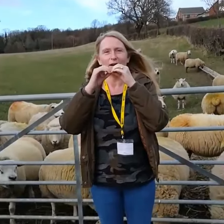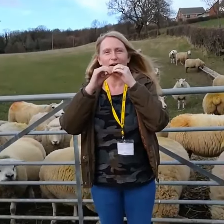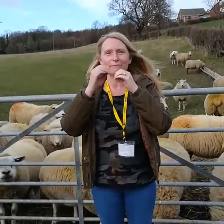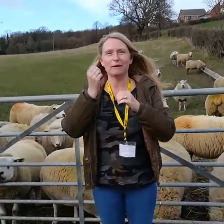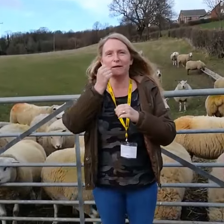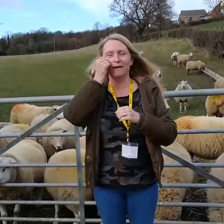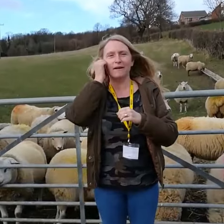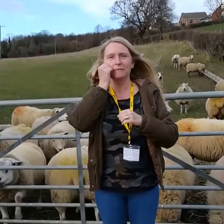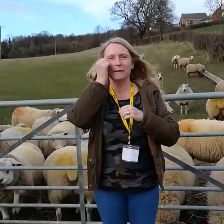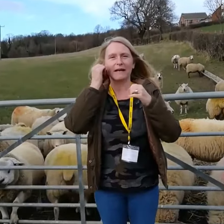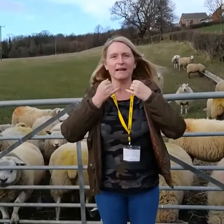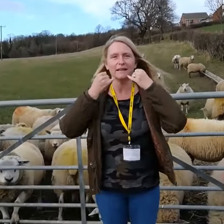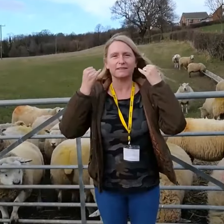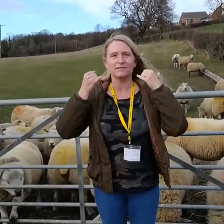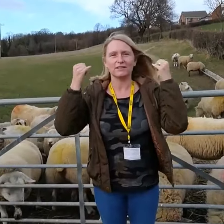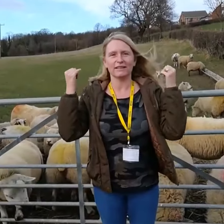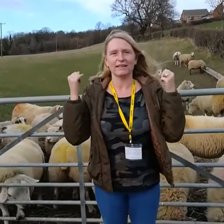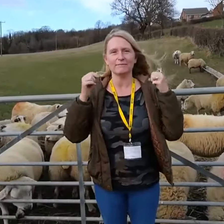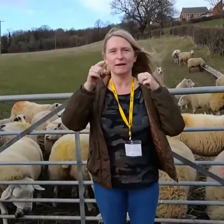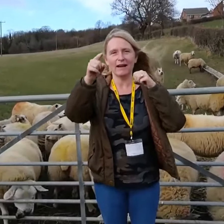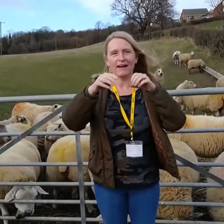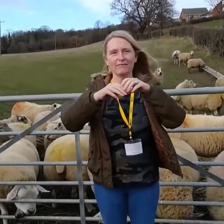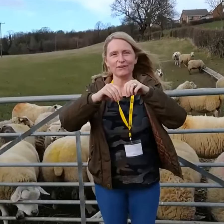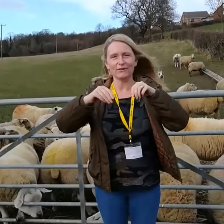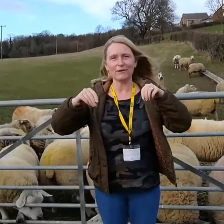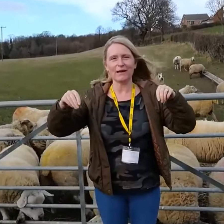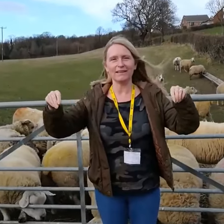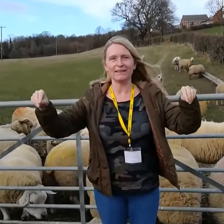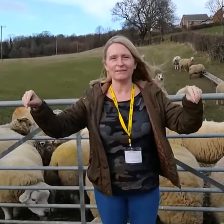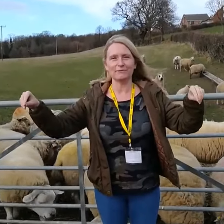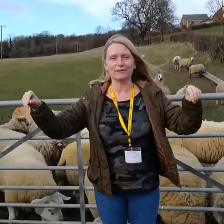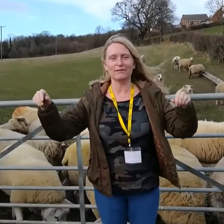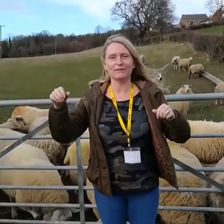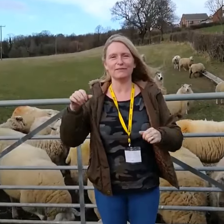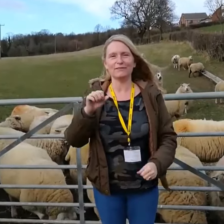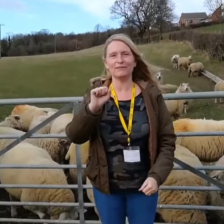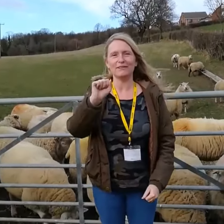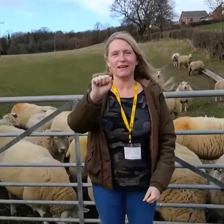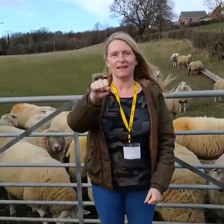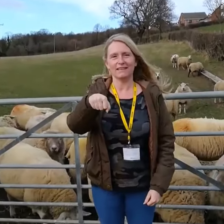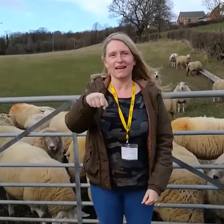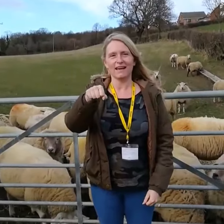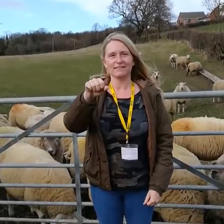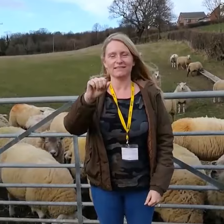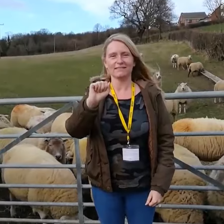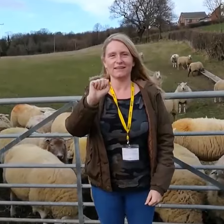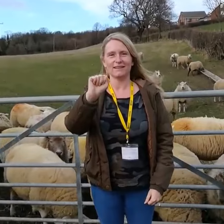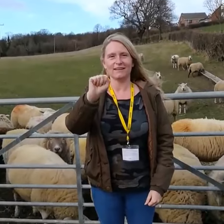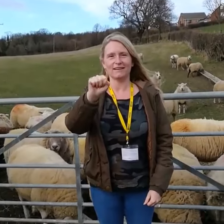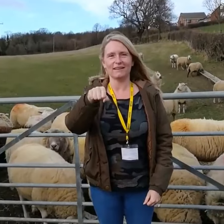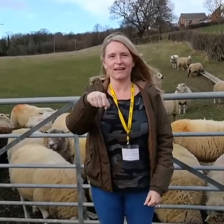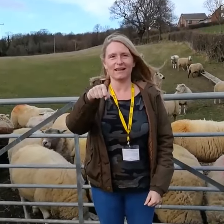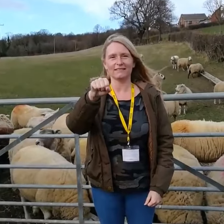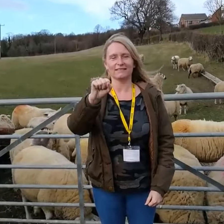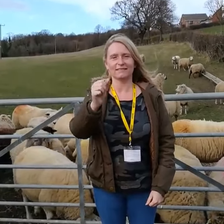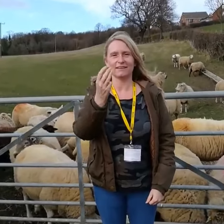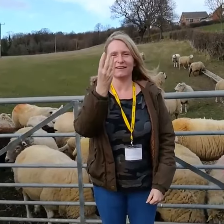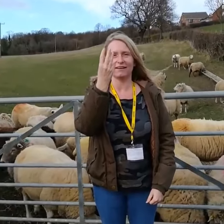Baba Dekshi, have you any wool? Yes sir, yes sir,